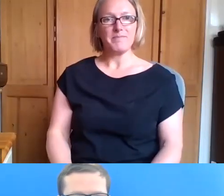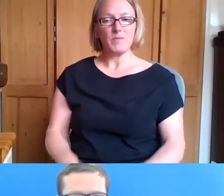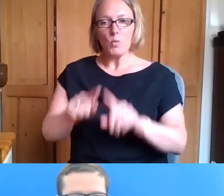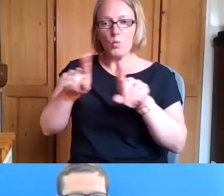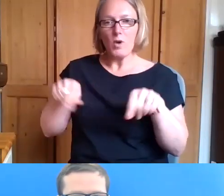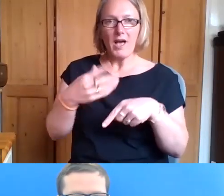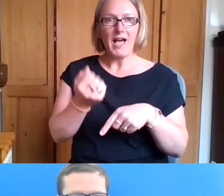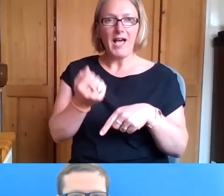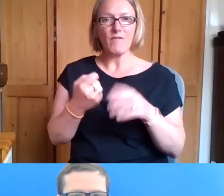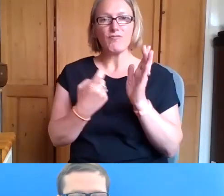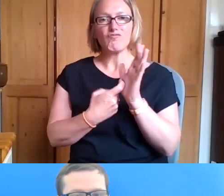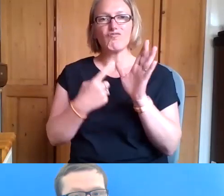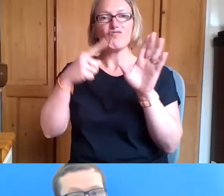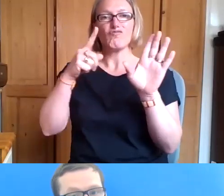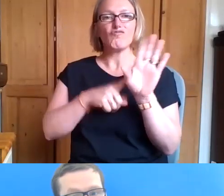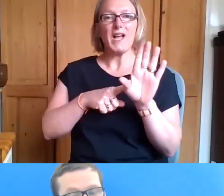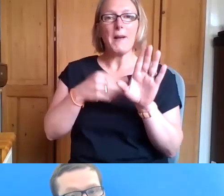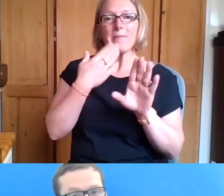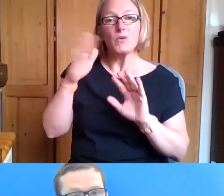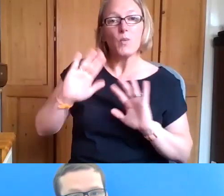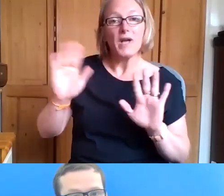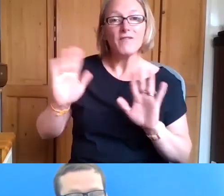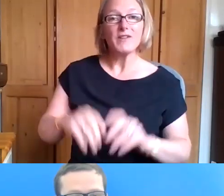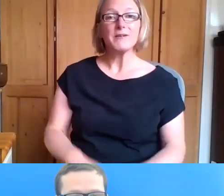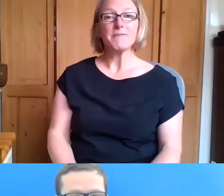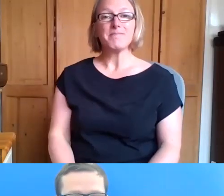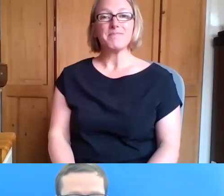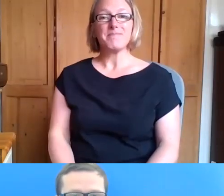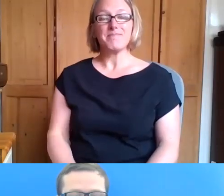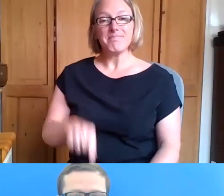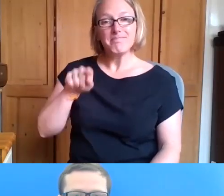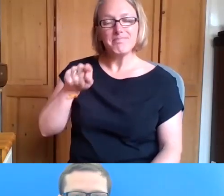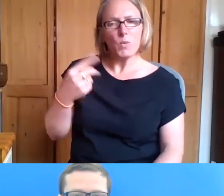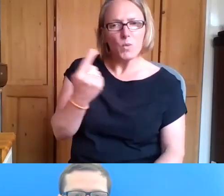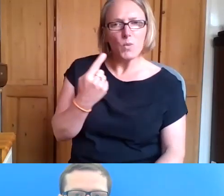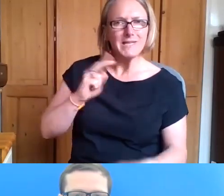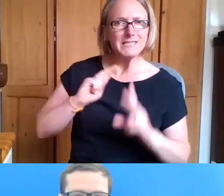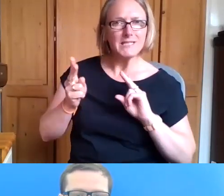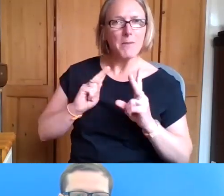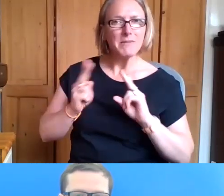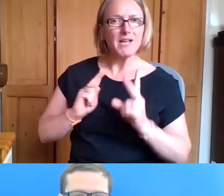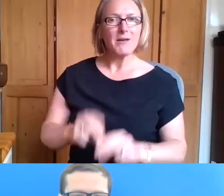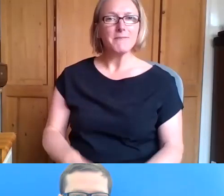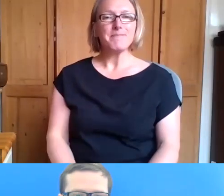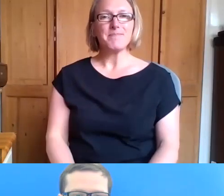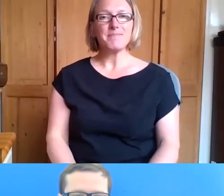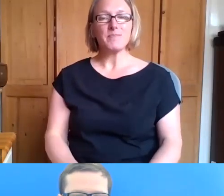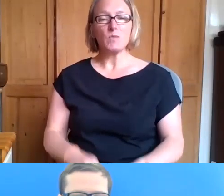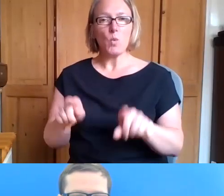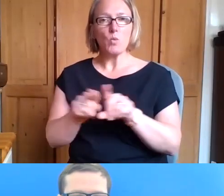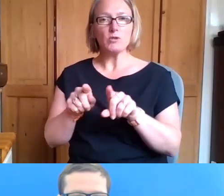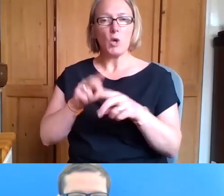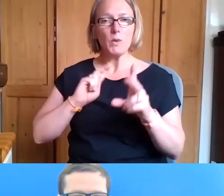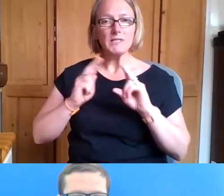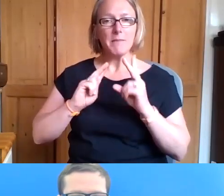have gorgeous Ray. So Ray, give us a wave. Ray is one of our lovely interpreters today. Our other interpreter